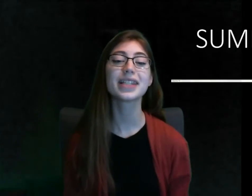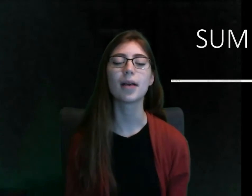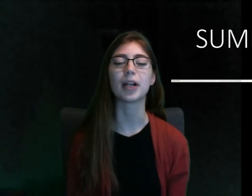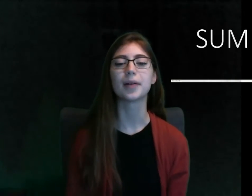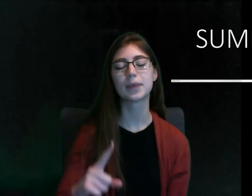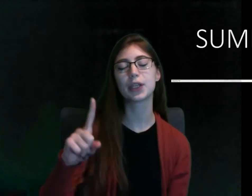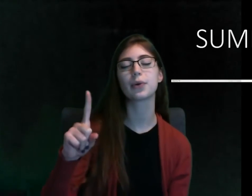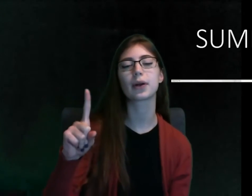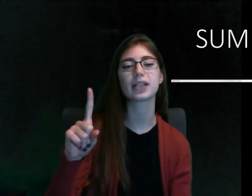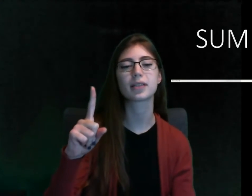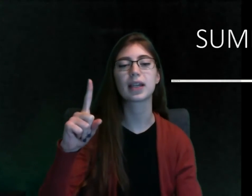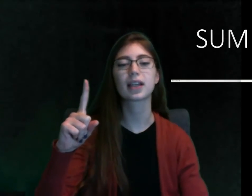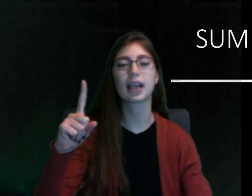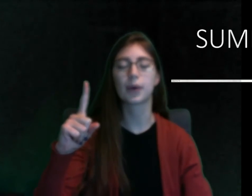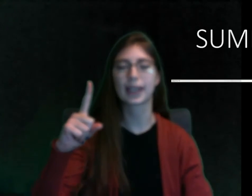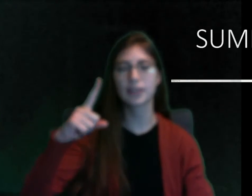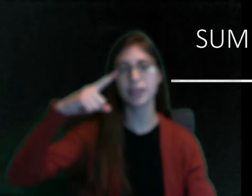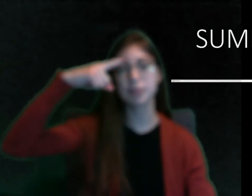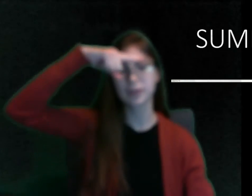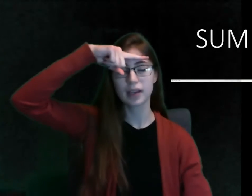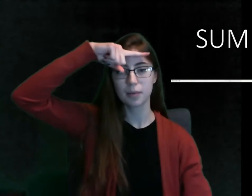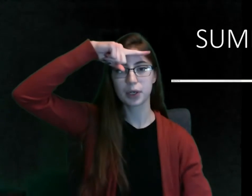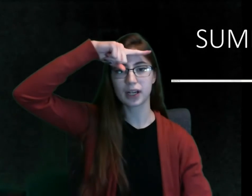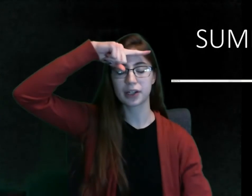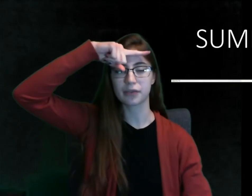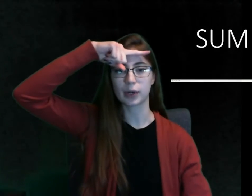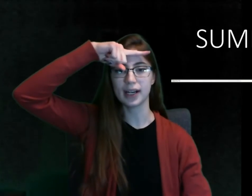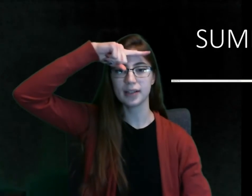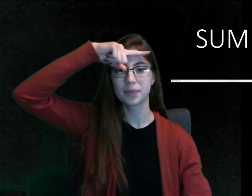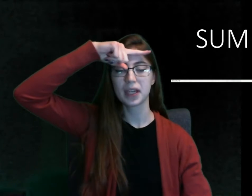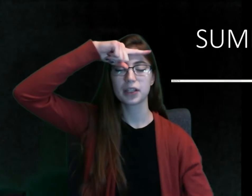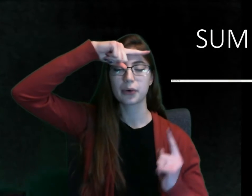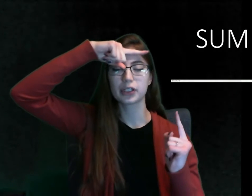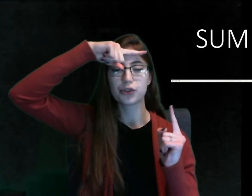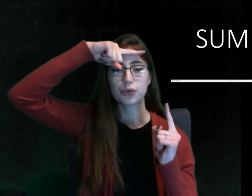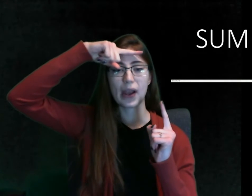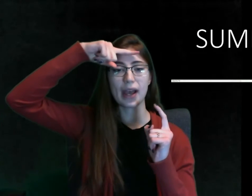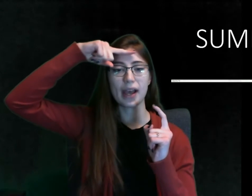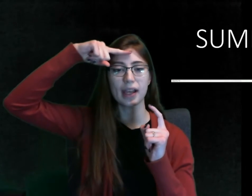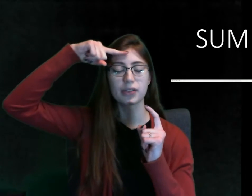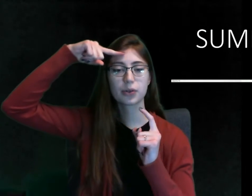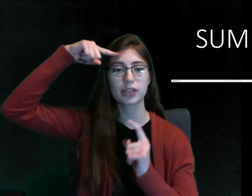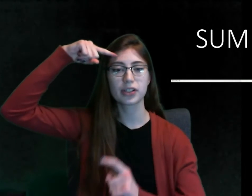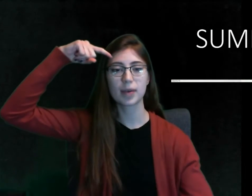Summer. You are going to make a one hand shape, put it on your forehead. You're going to drag it towards your dominant